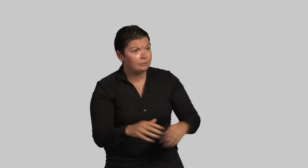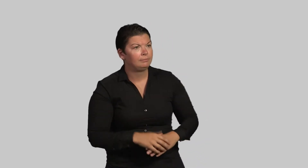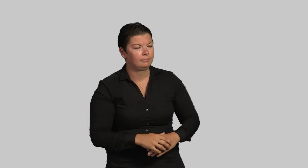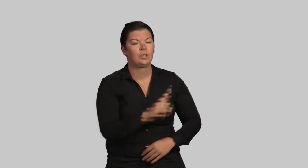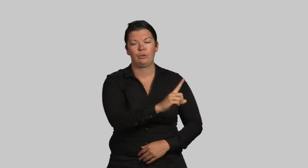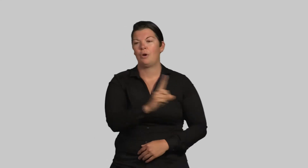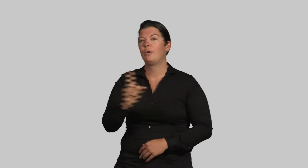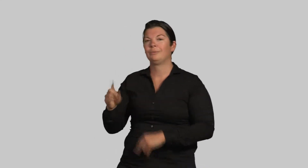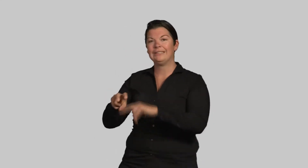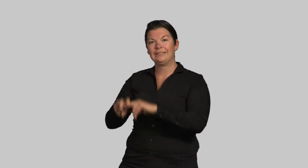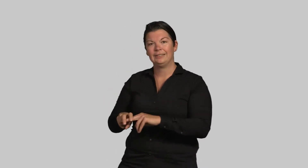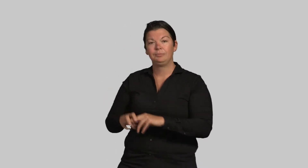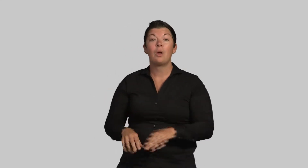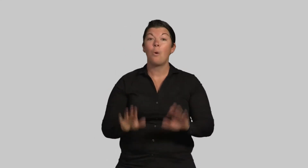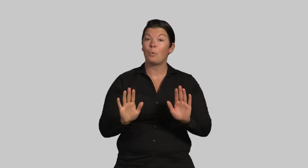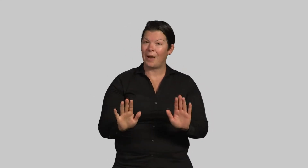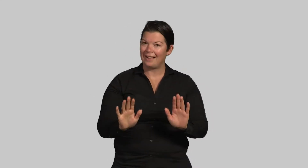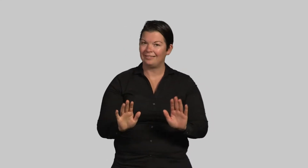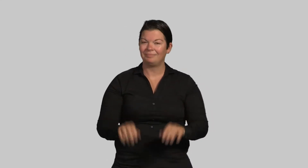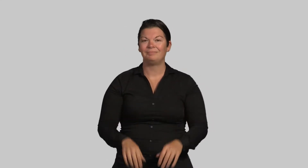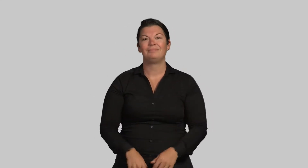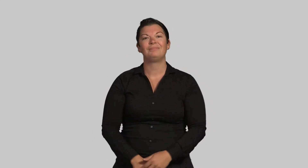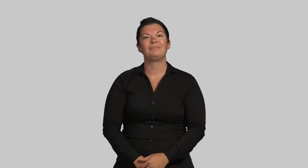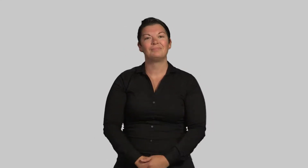Then you can sit down and wait to be called.